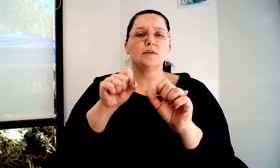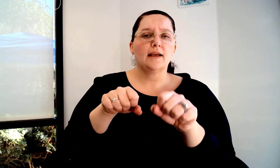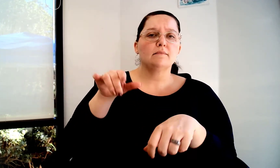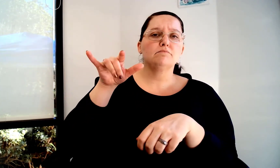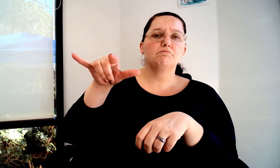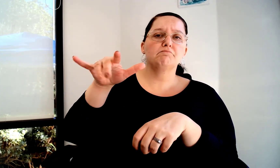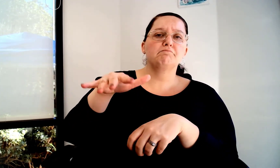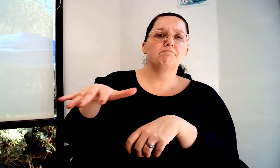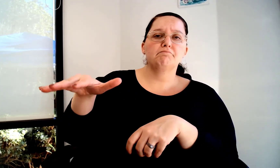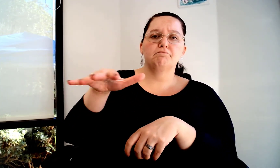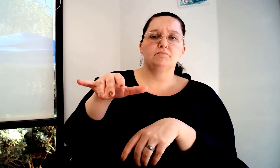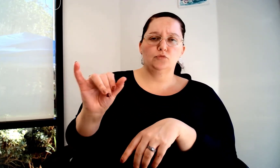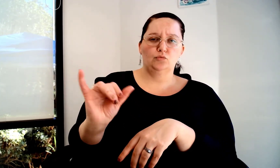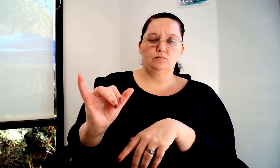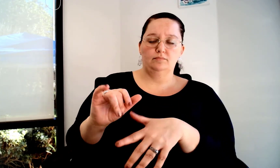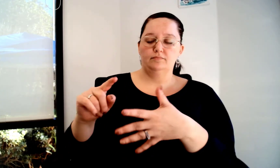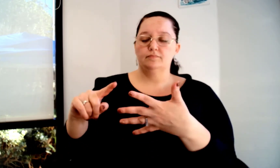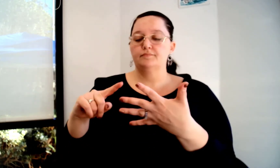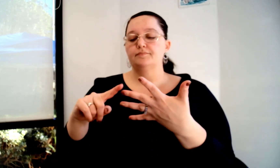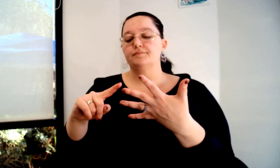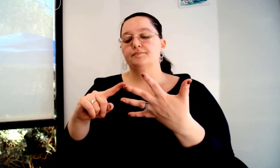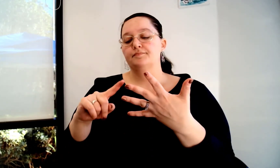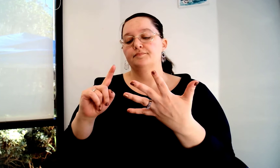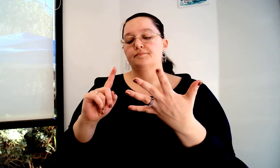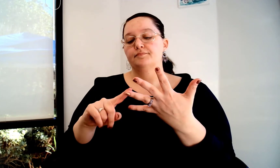airport. You can also say airplane area as well.